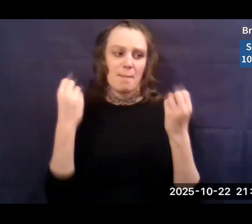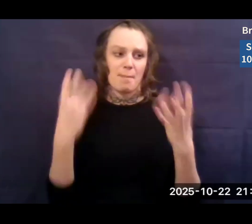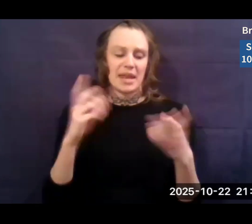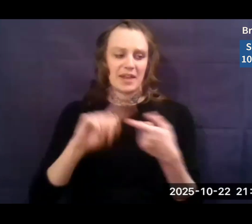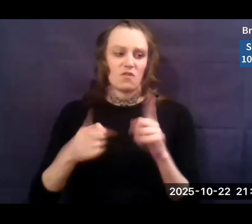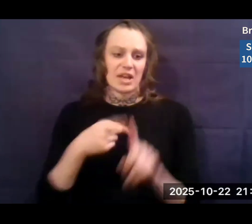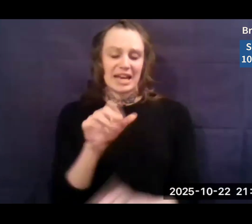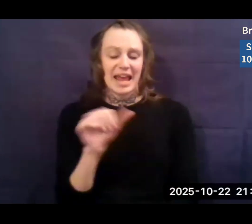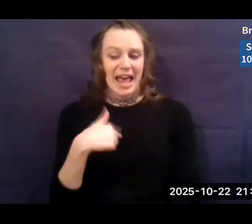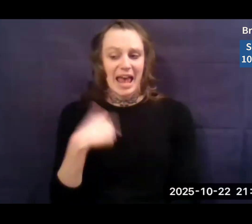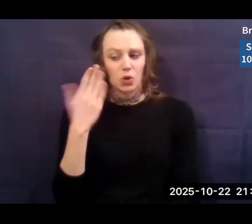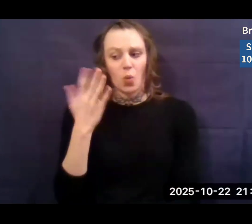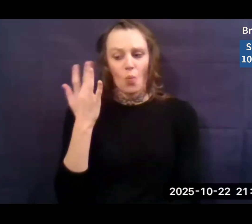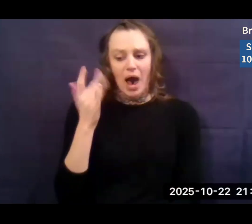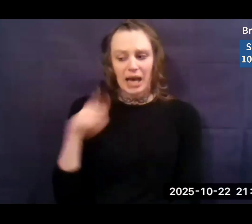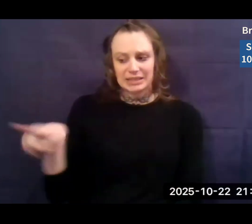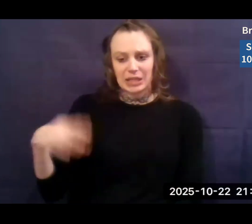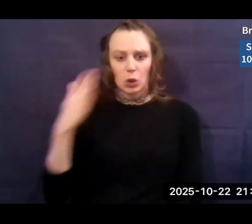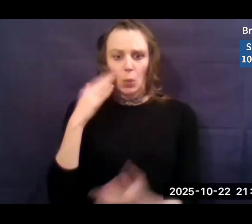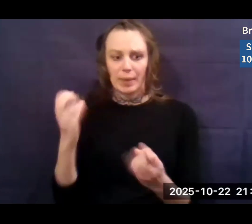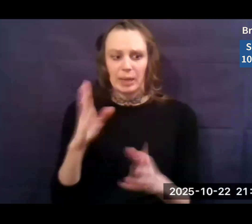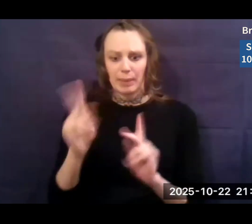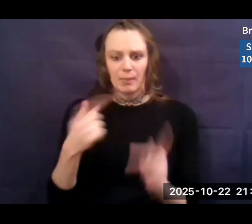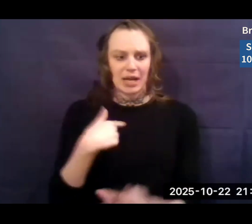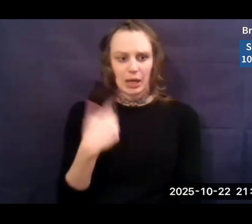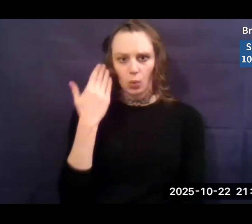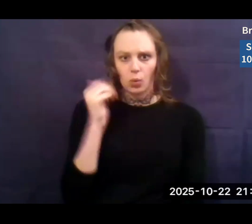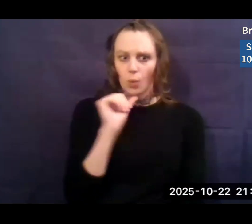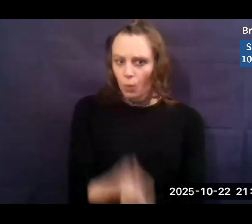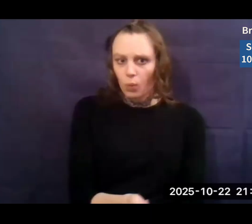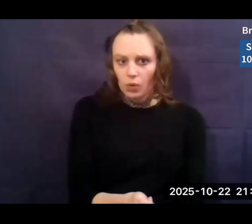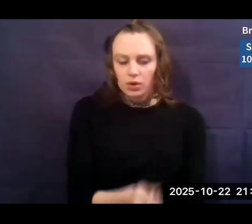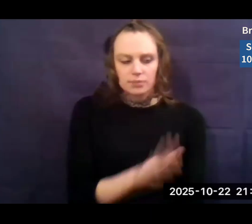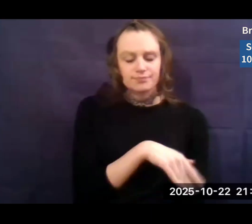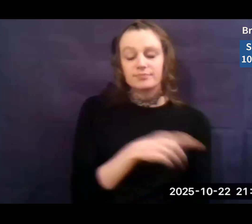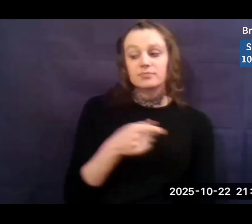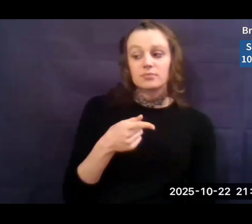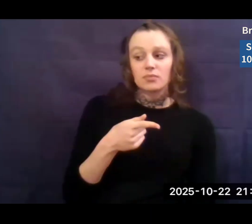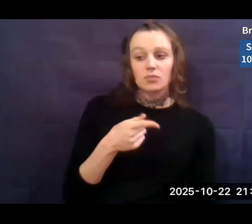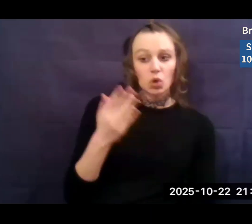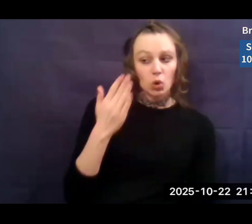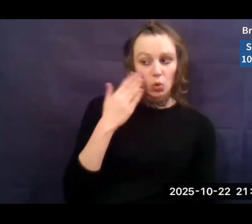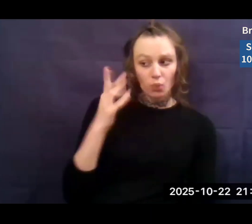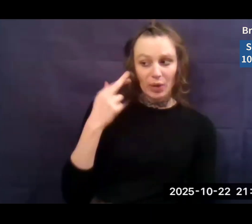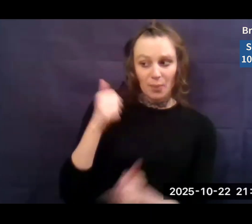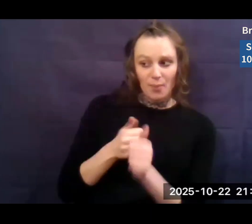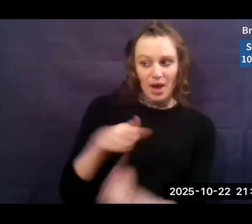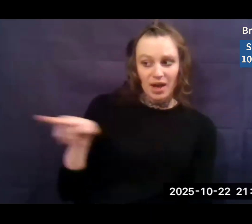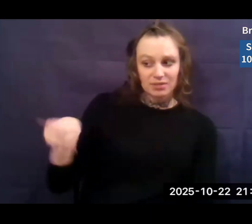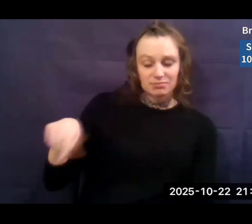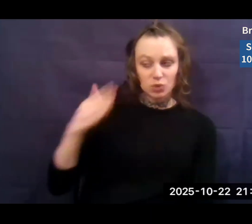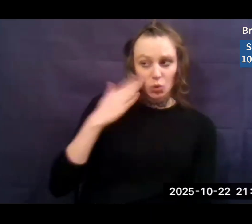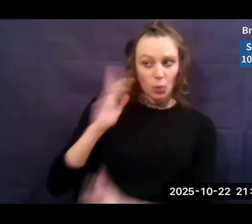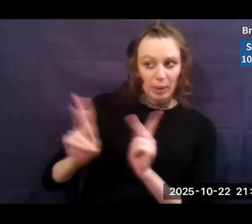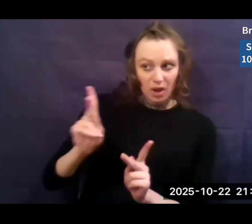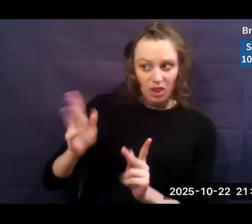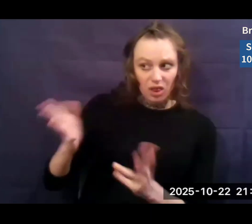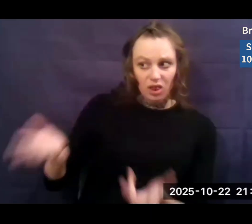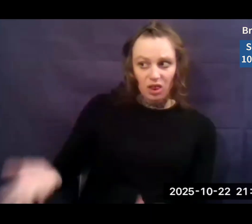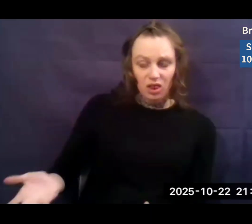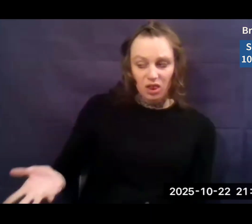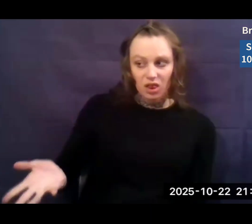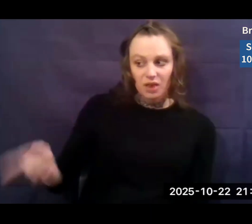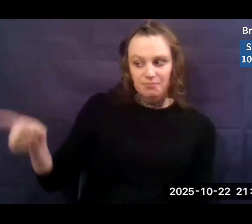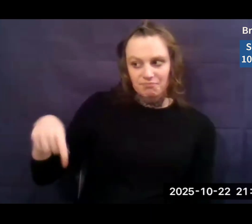they know so many people and I don't. And she told me, she was like, you know why they know people, right? It's because